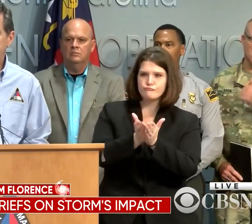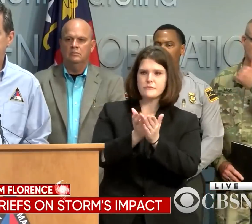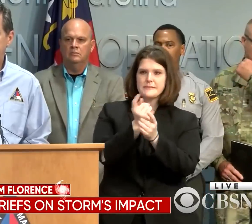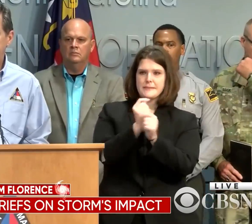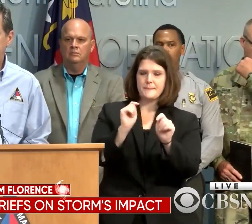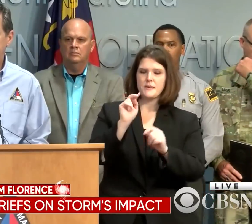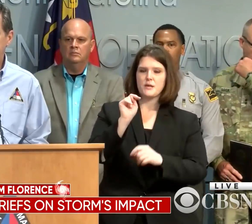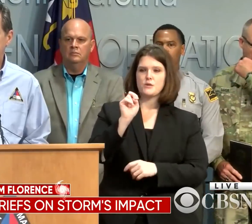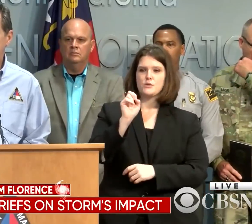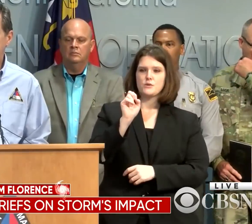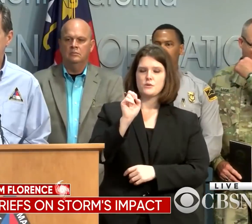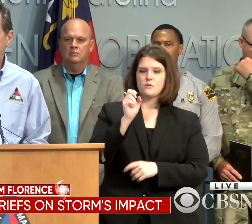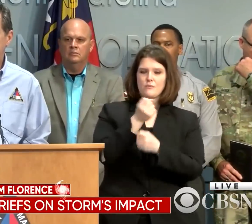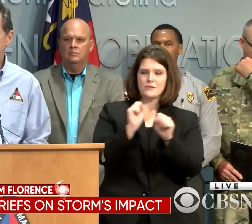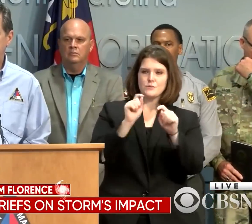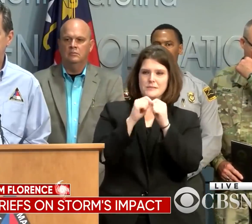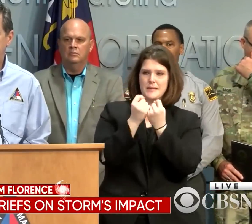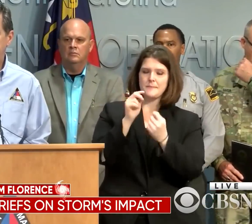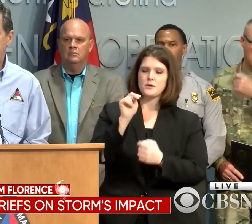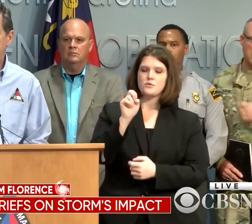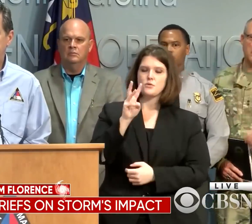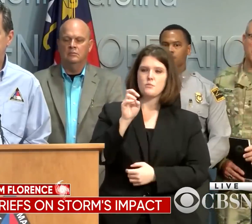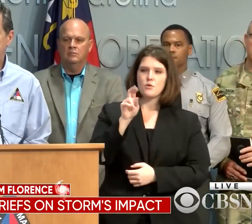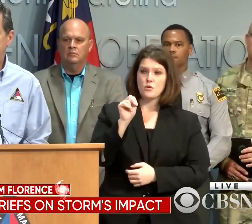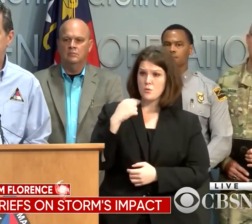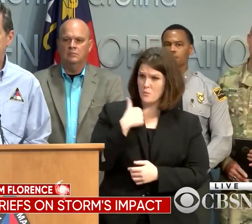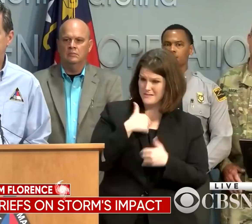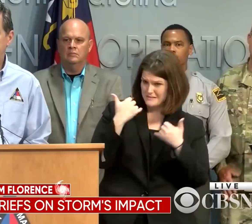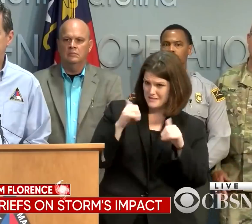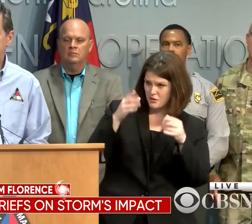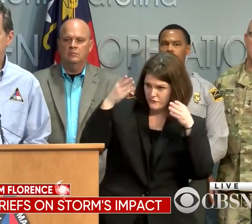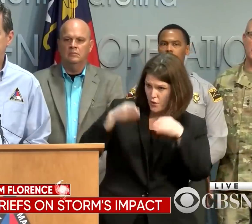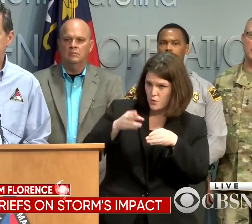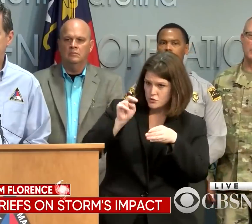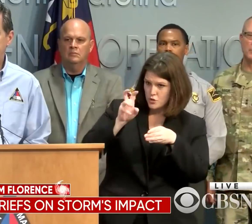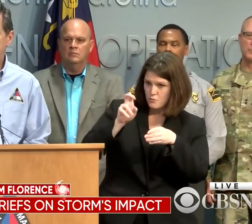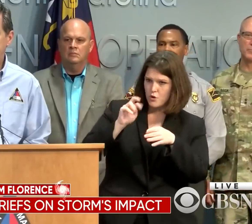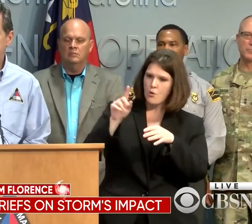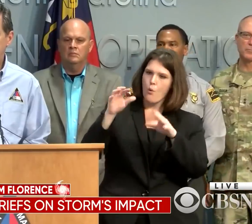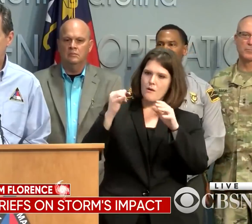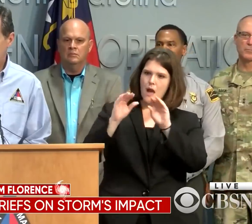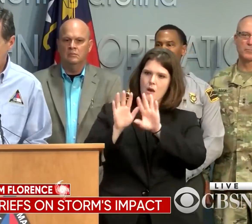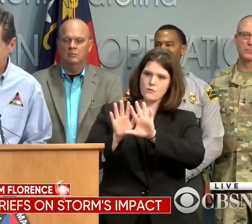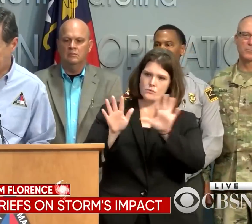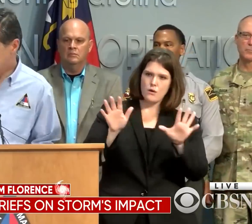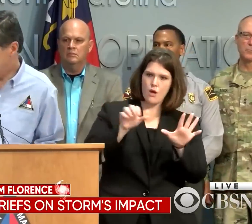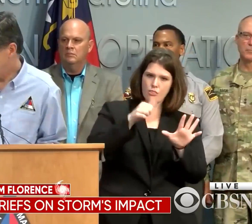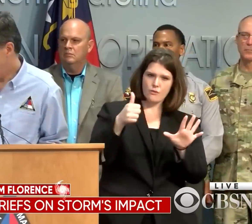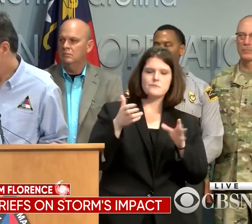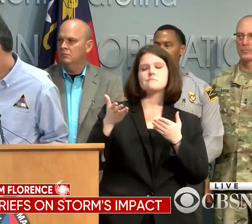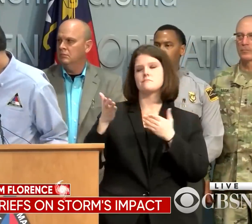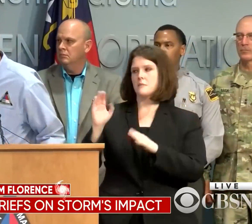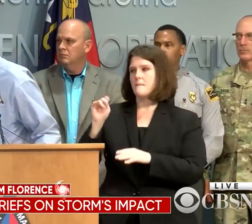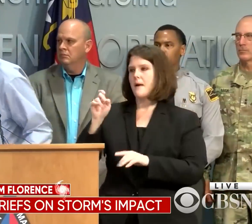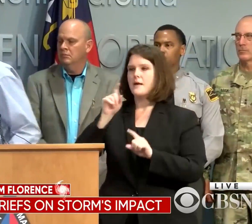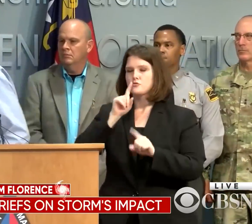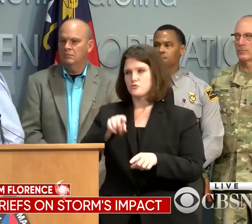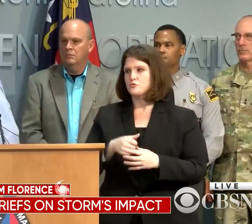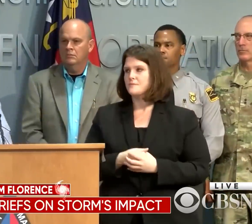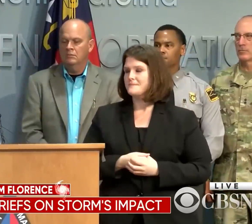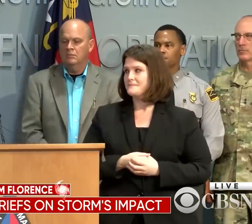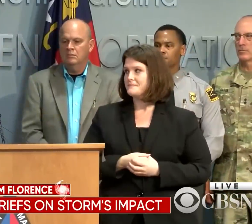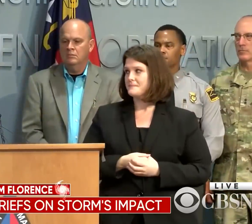know you said there have been more of those. Are we still seeing that in New Bern, or are we seeing that in other places now as well? Mike, I'll let you take that. Yes, sir.